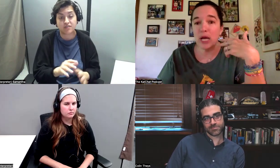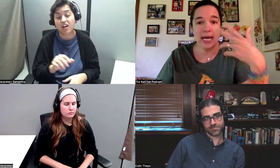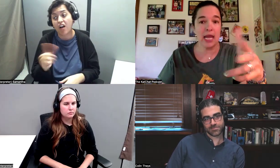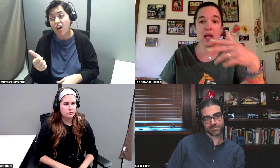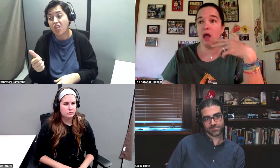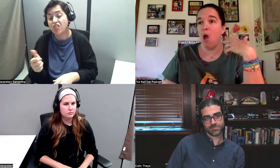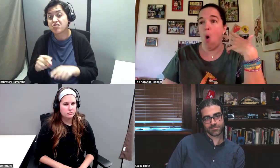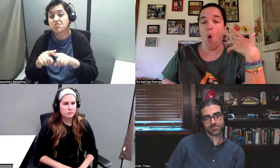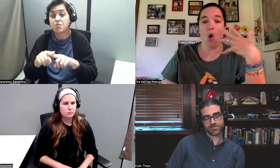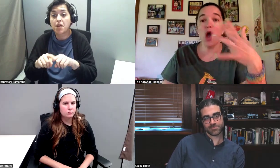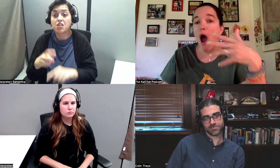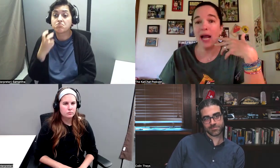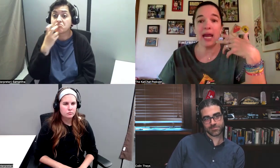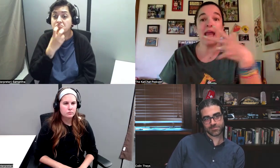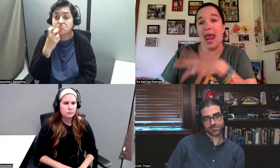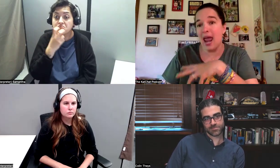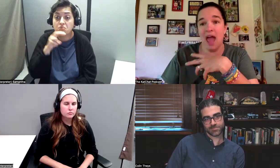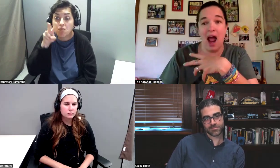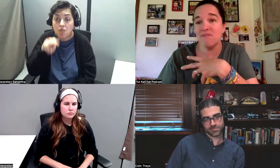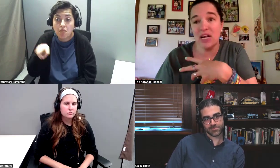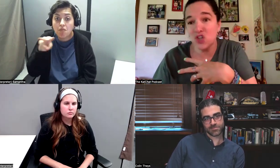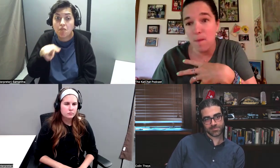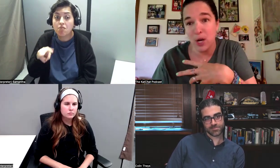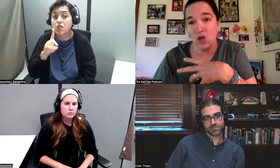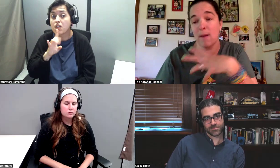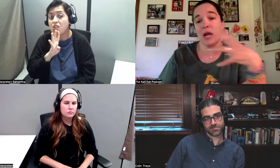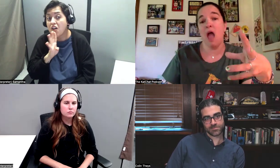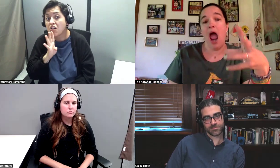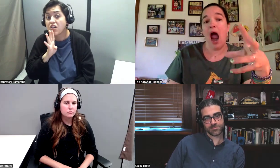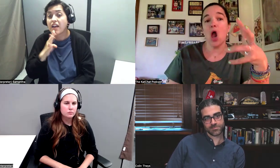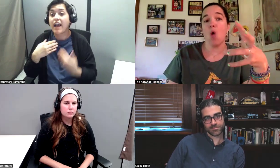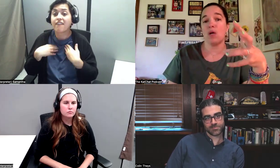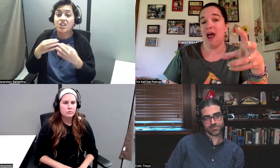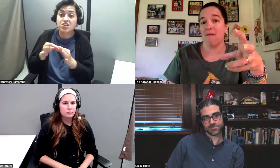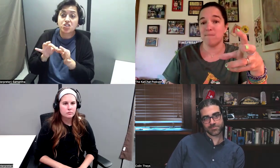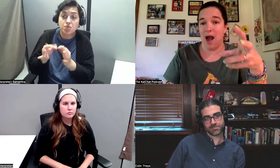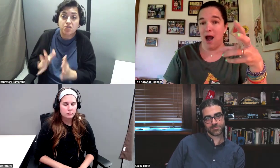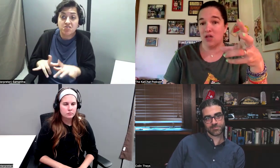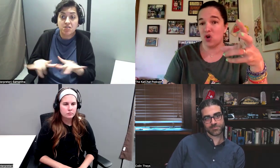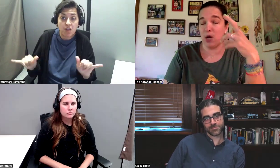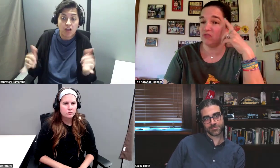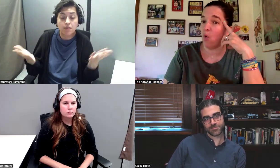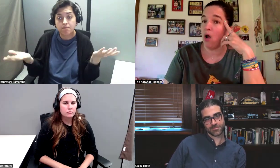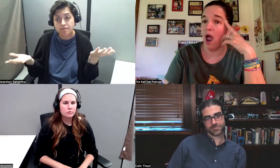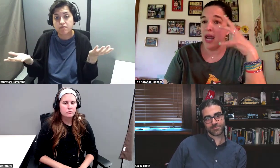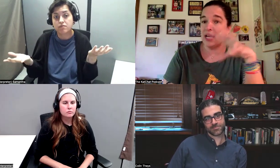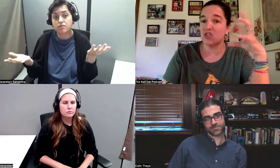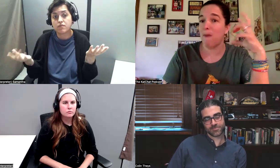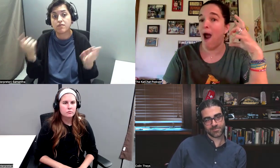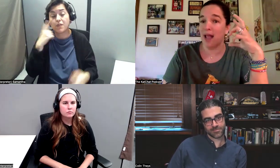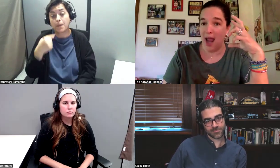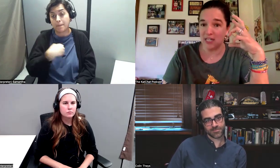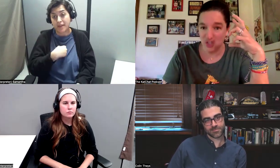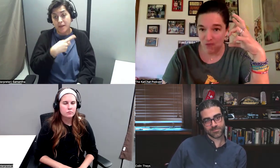lip reading or talking and having interpreters. I mean, I always have my interpreter for